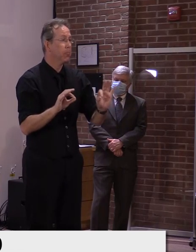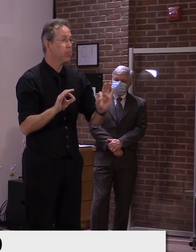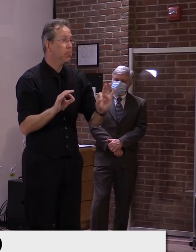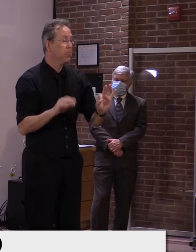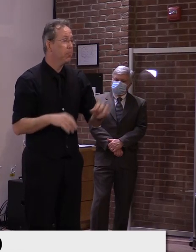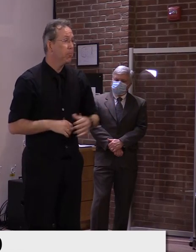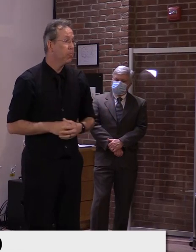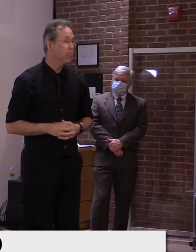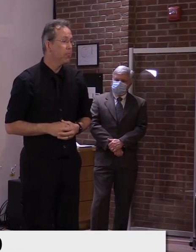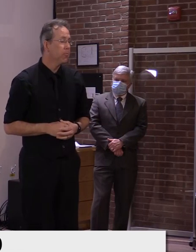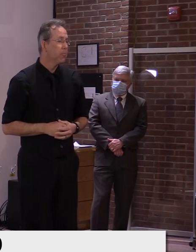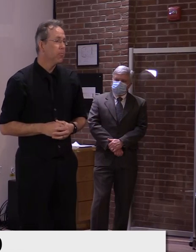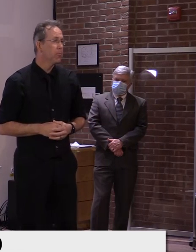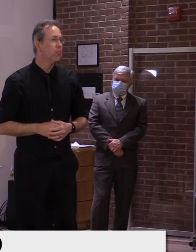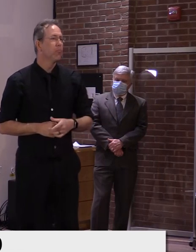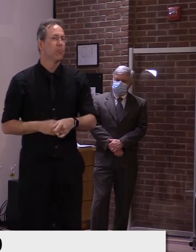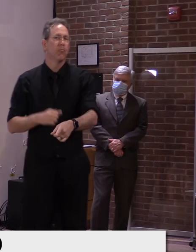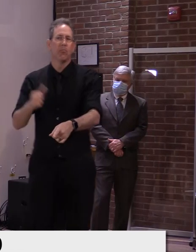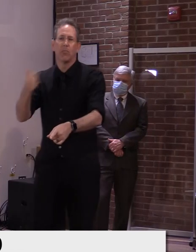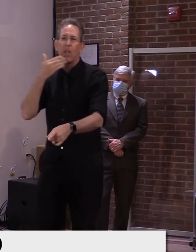All right, thanks so much.